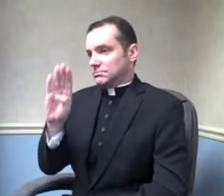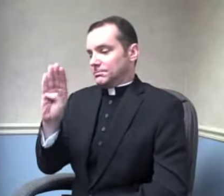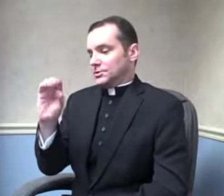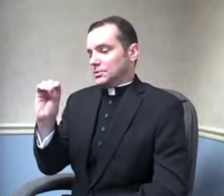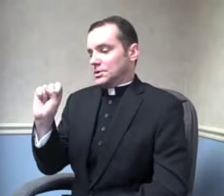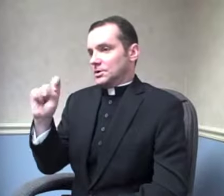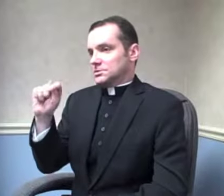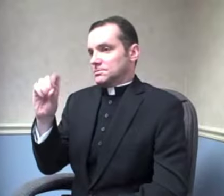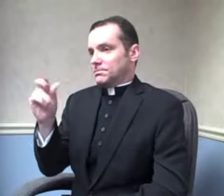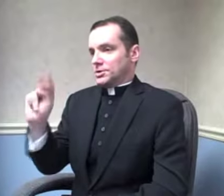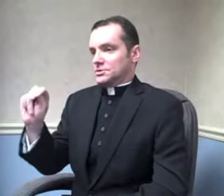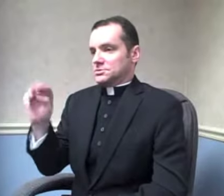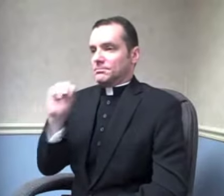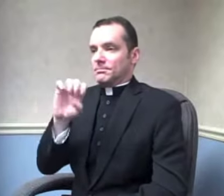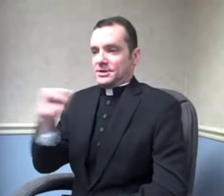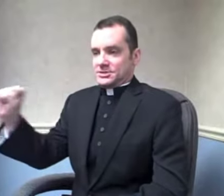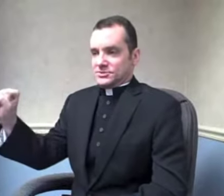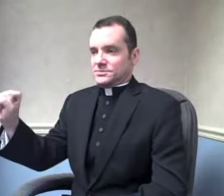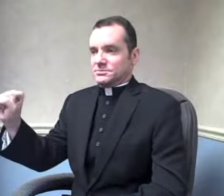of Boston.